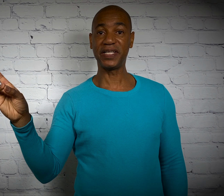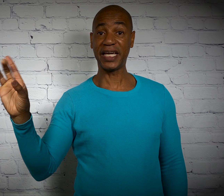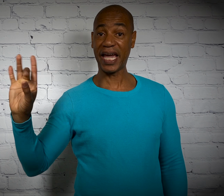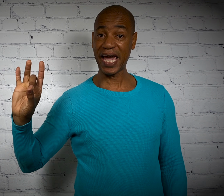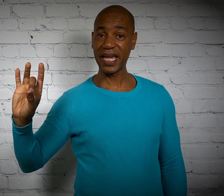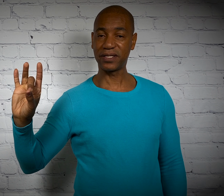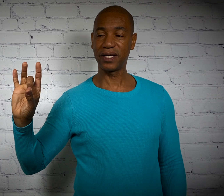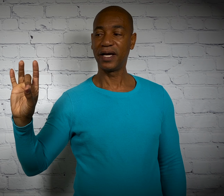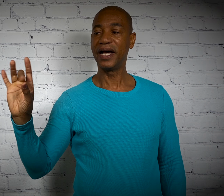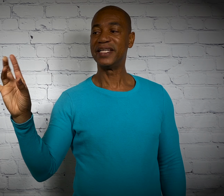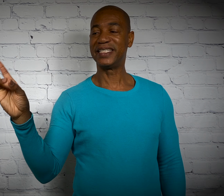78,